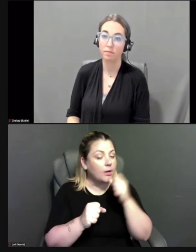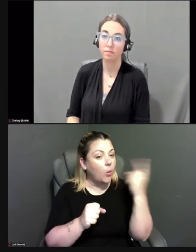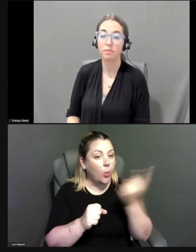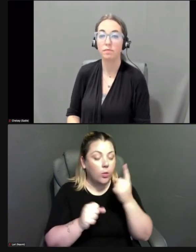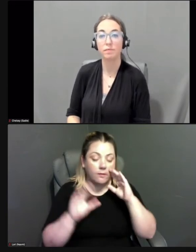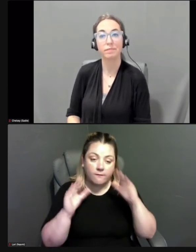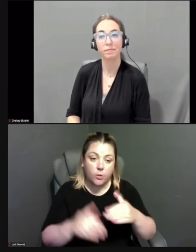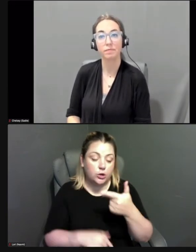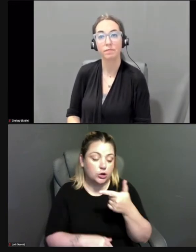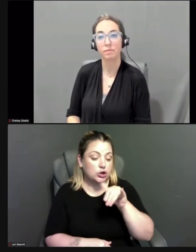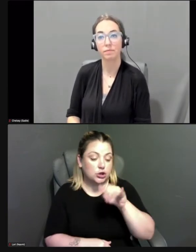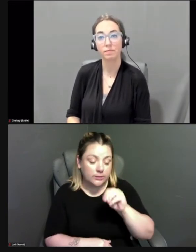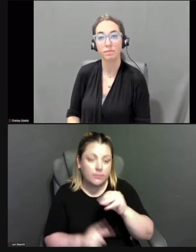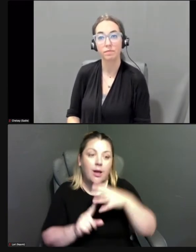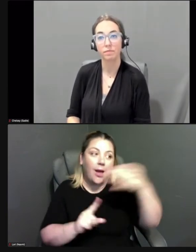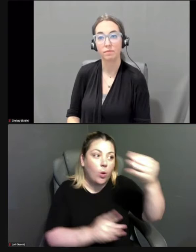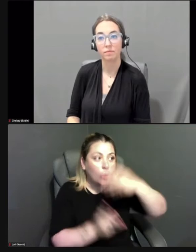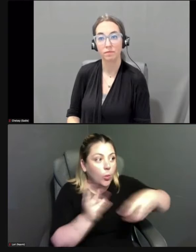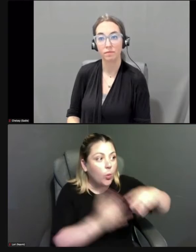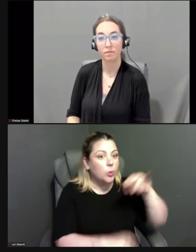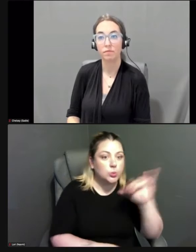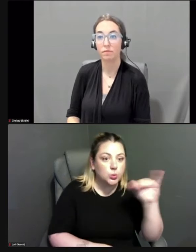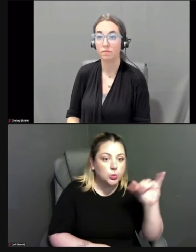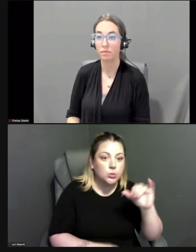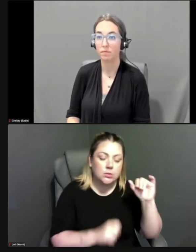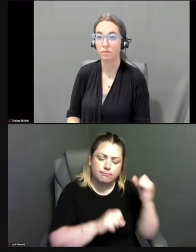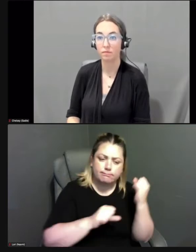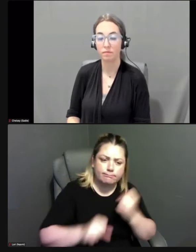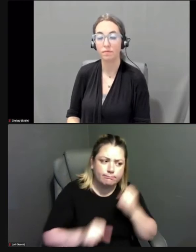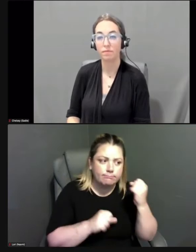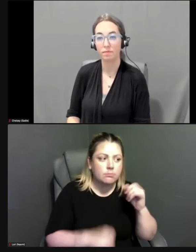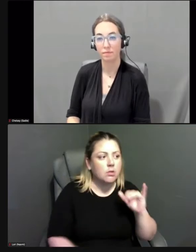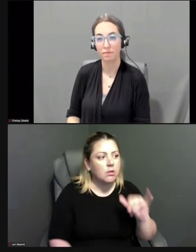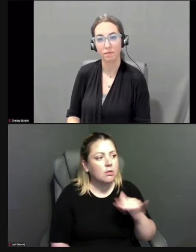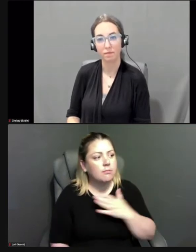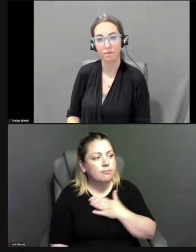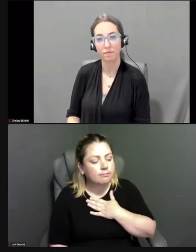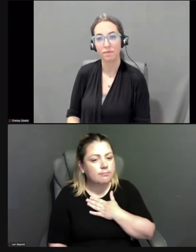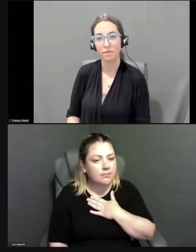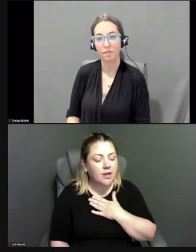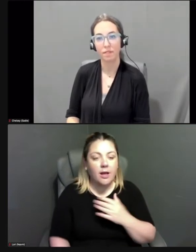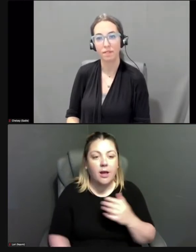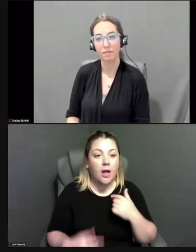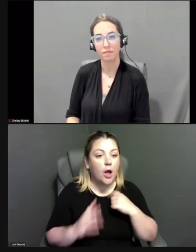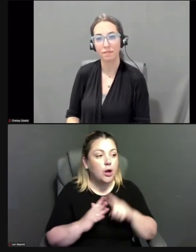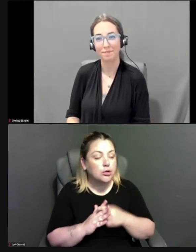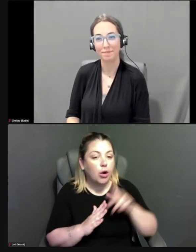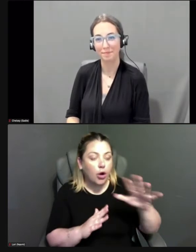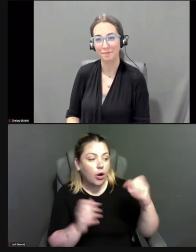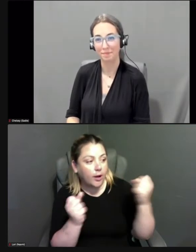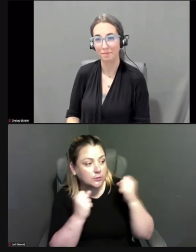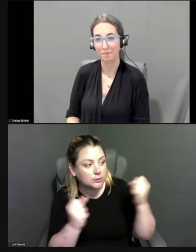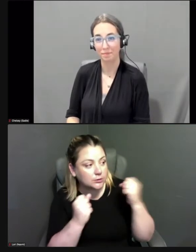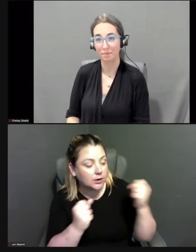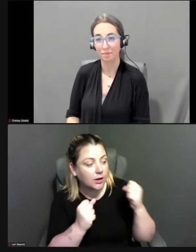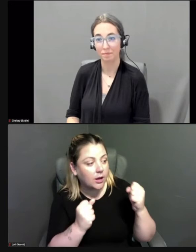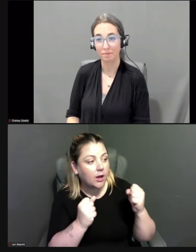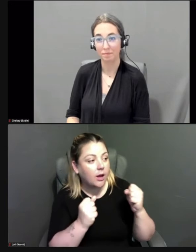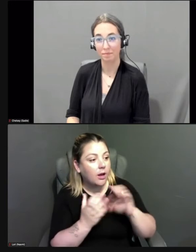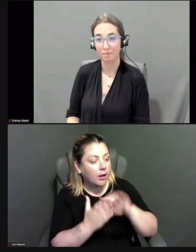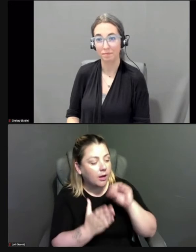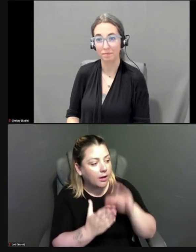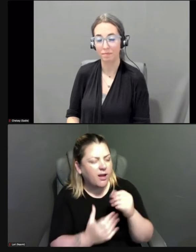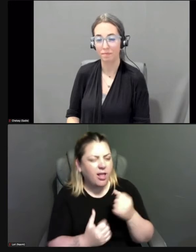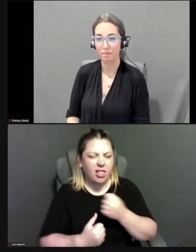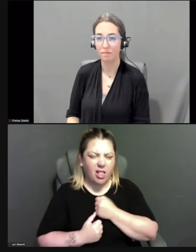lot of ways. And, I started doing the workouts and I loved how they made me feel, I was like, oh yeah, strength